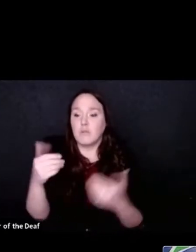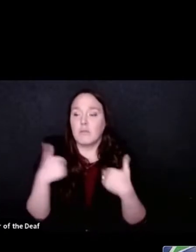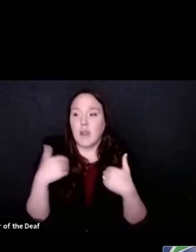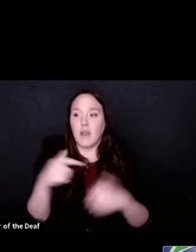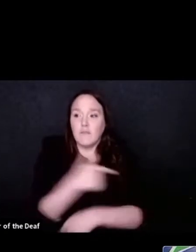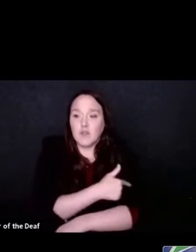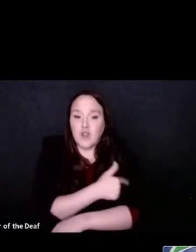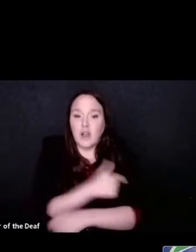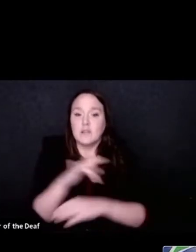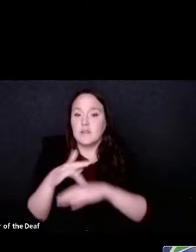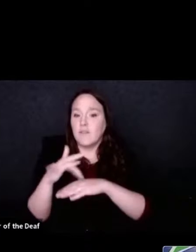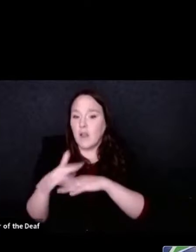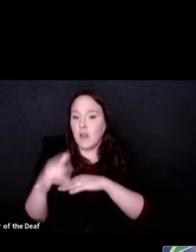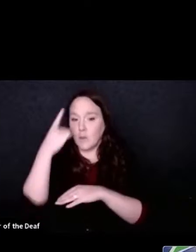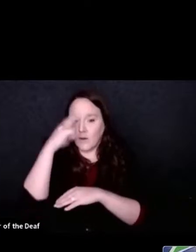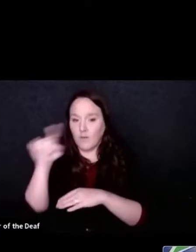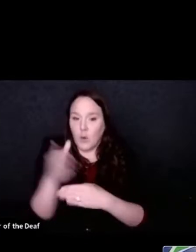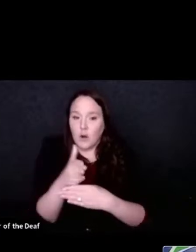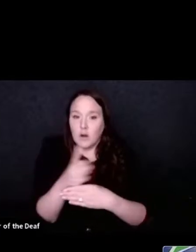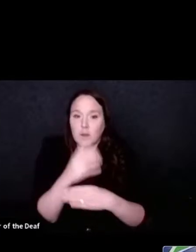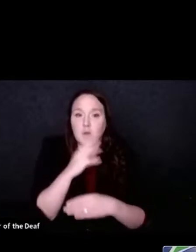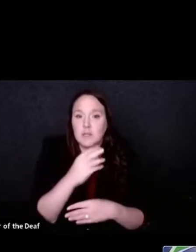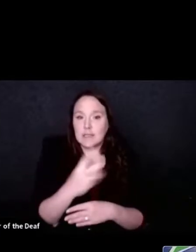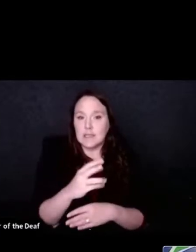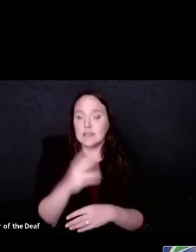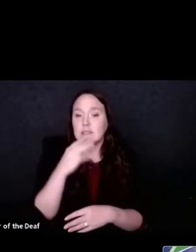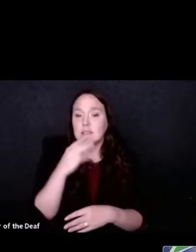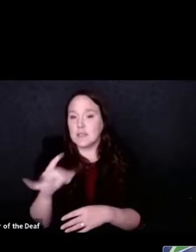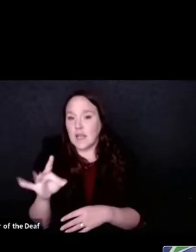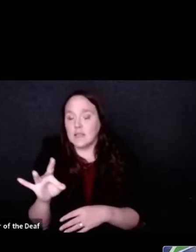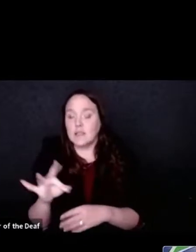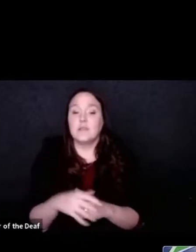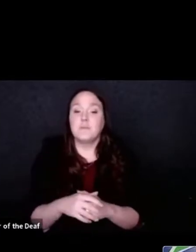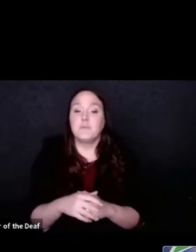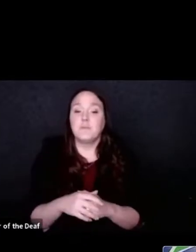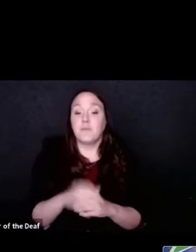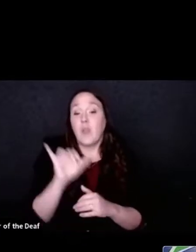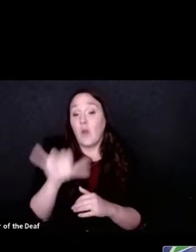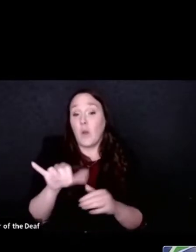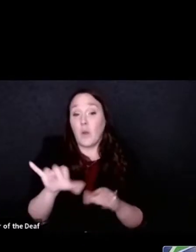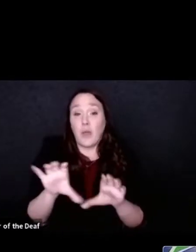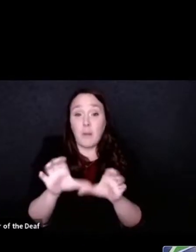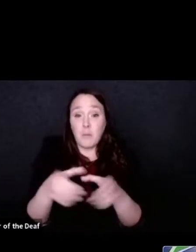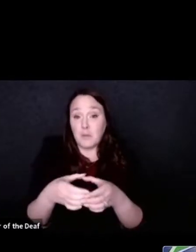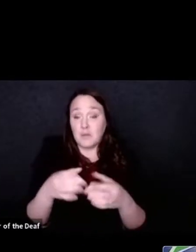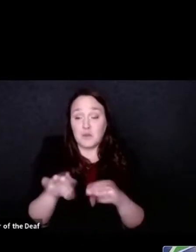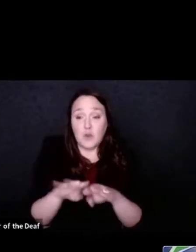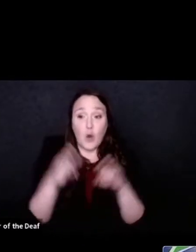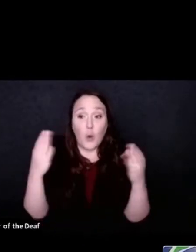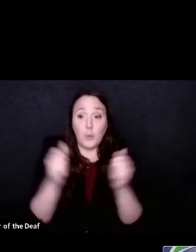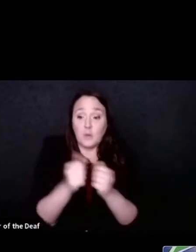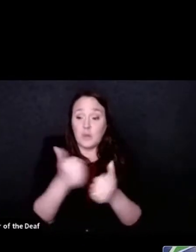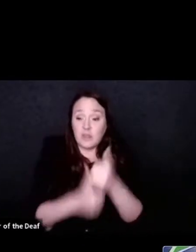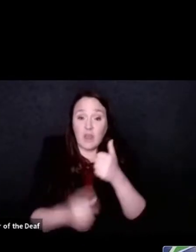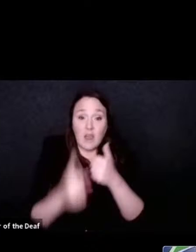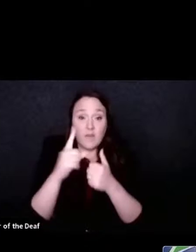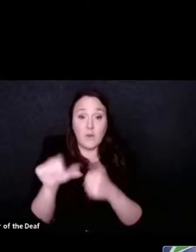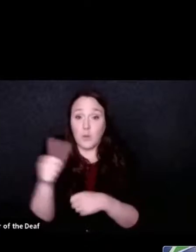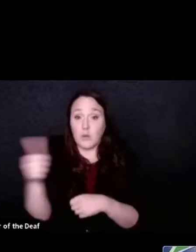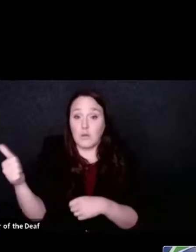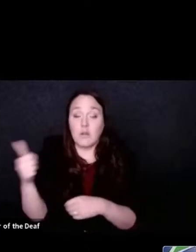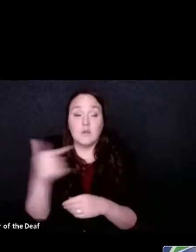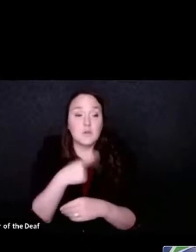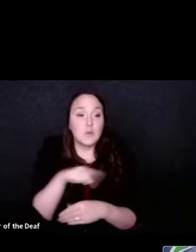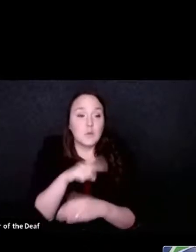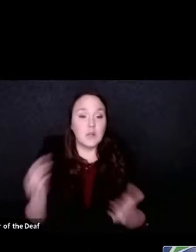enough is available? Well, again, that population opened up with everyone else. And so we would encourage folks